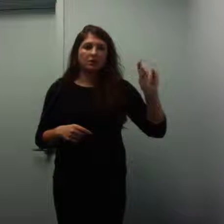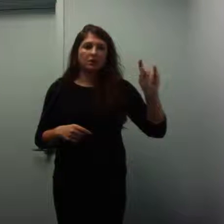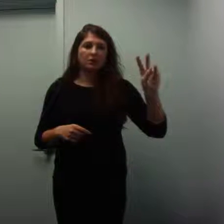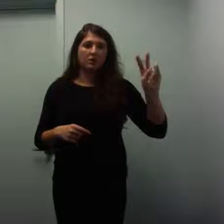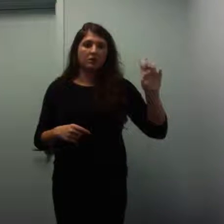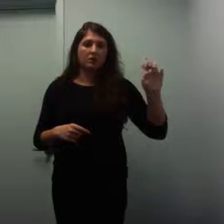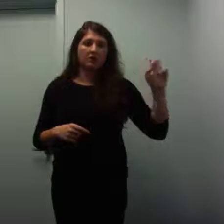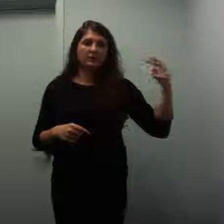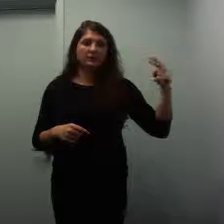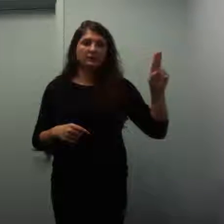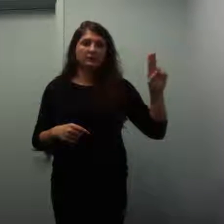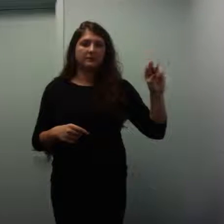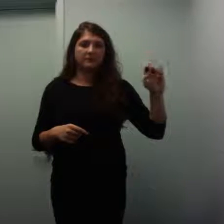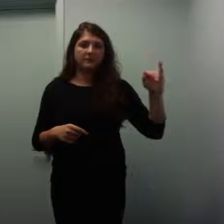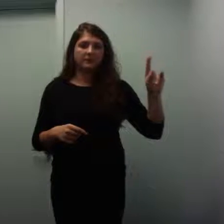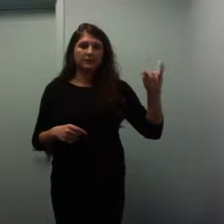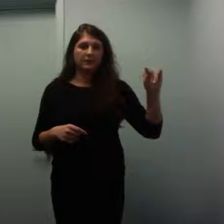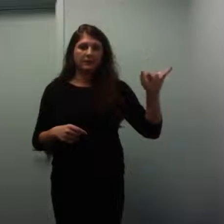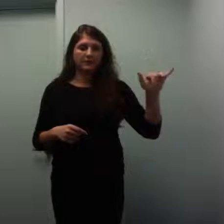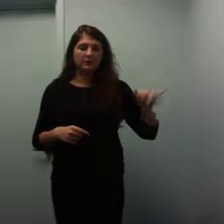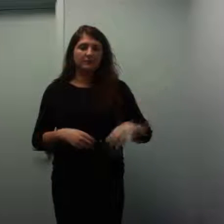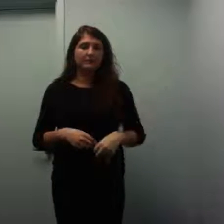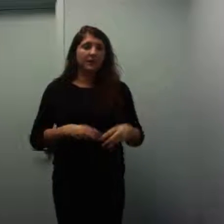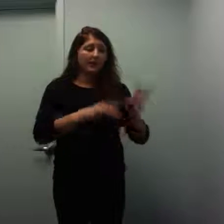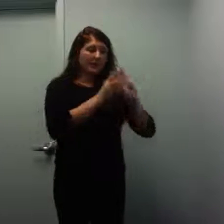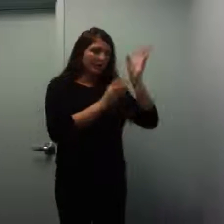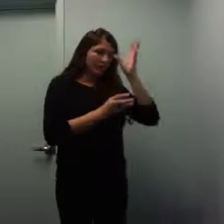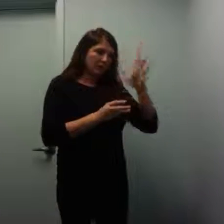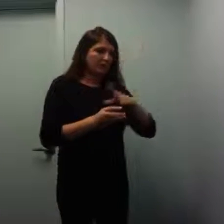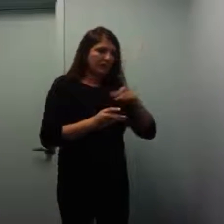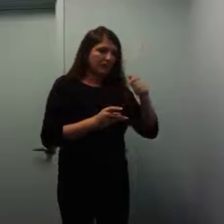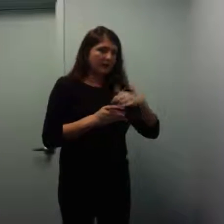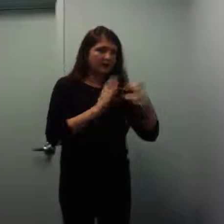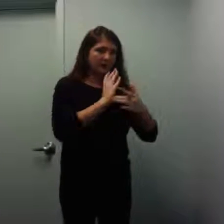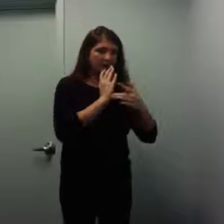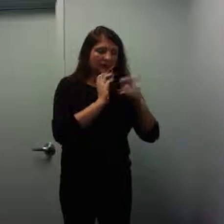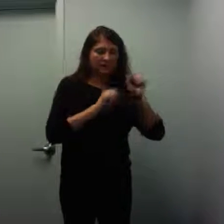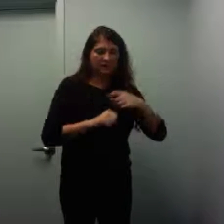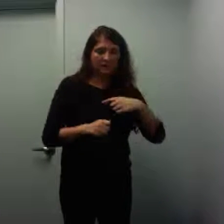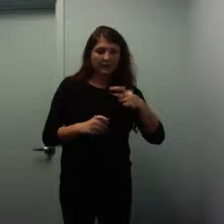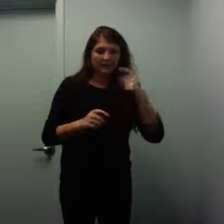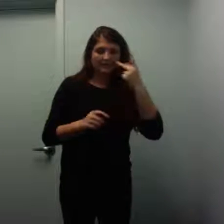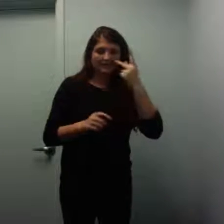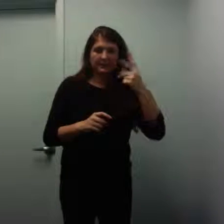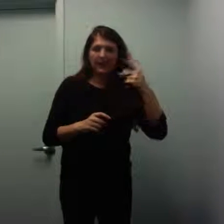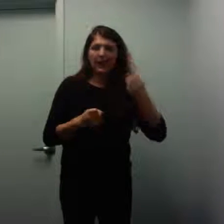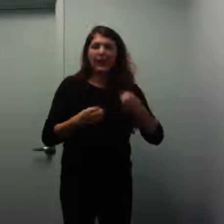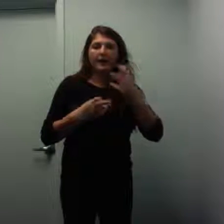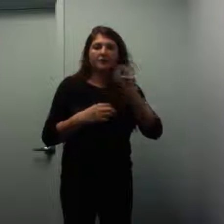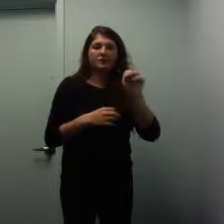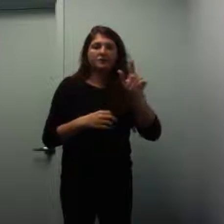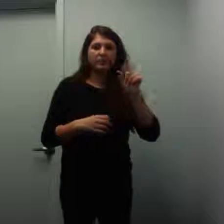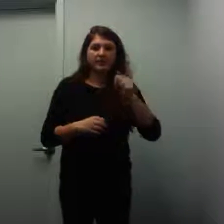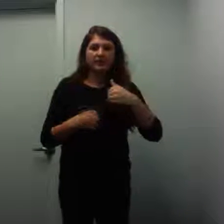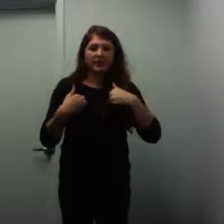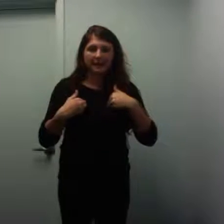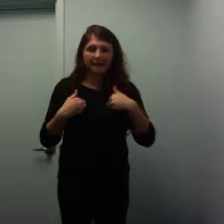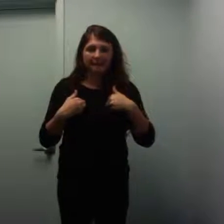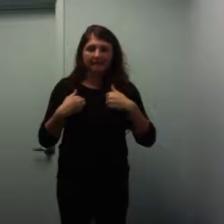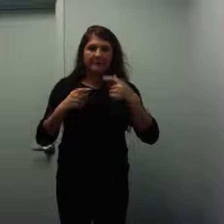Weatherman has a nifty little devices to determine relative humidity. They know, depending on what the temperature is, how much air